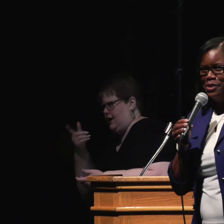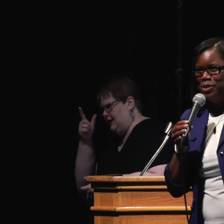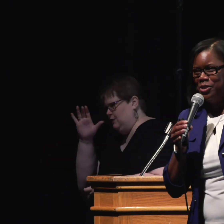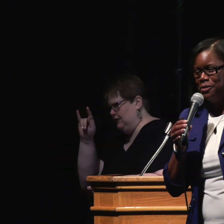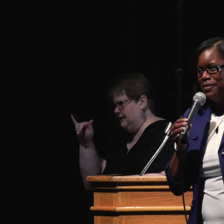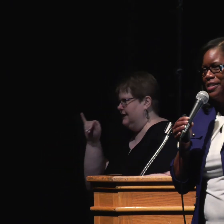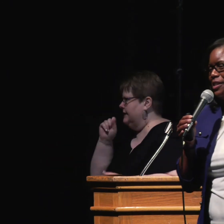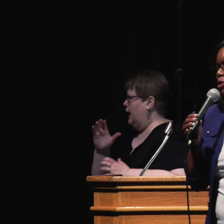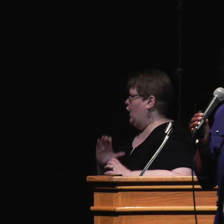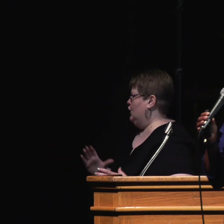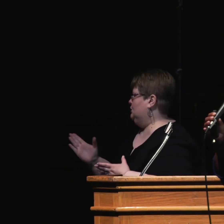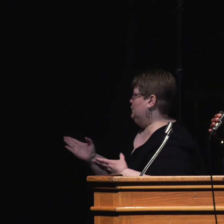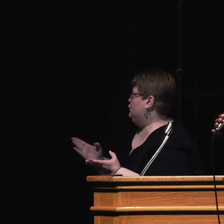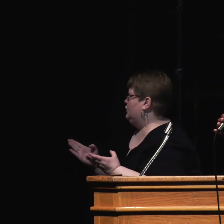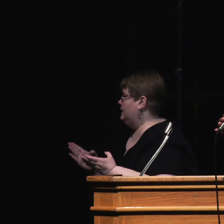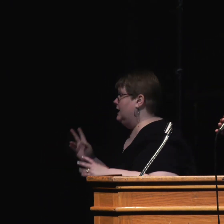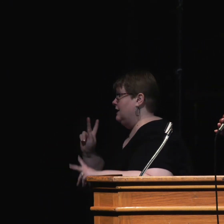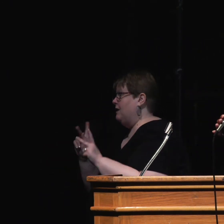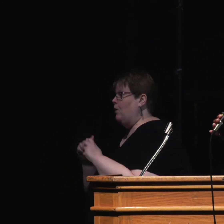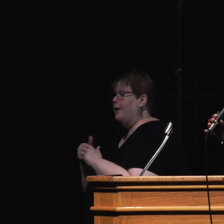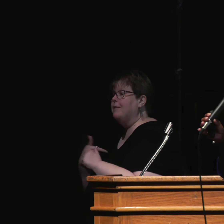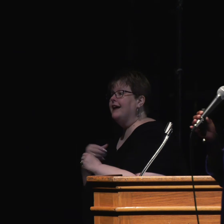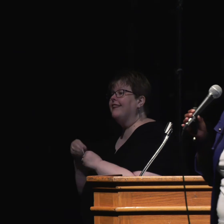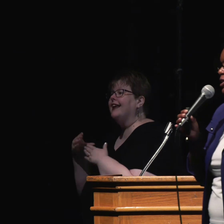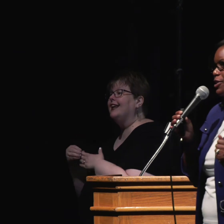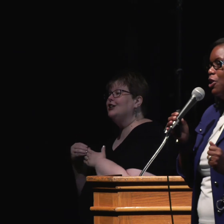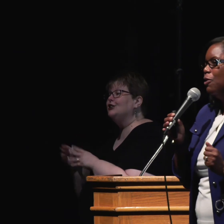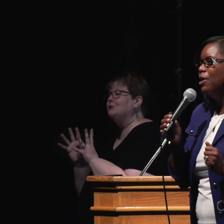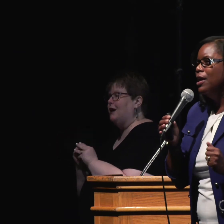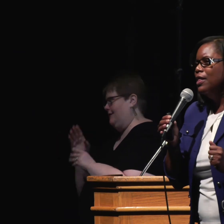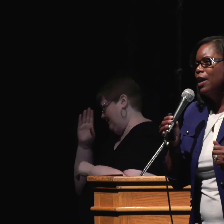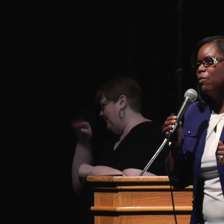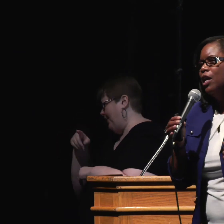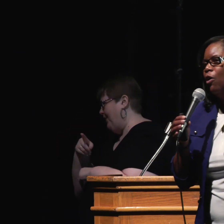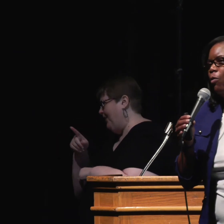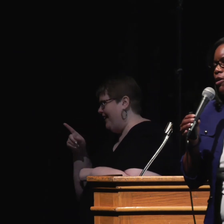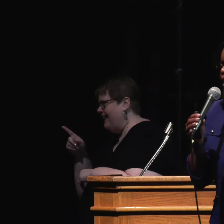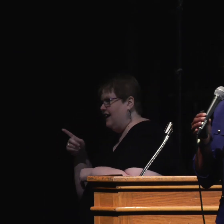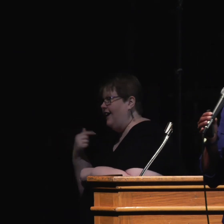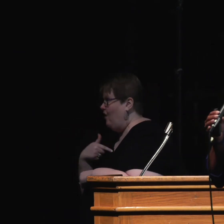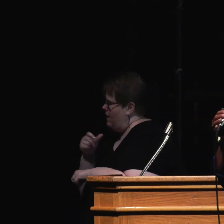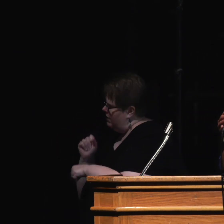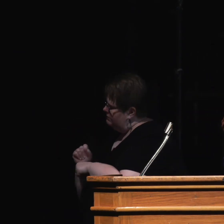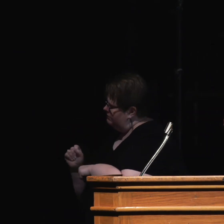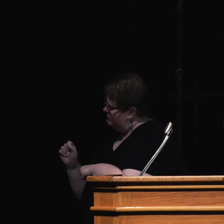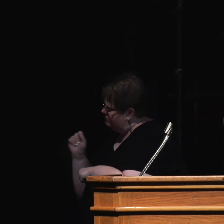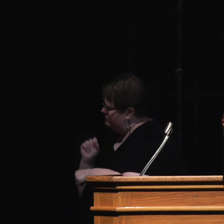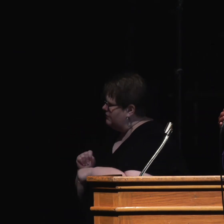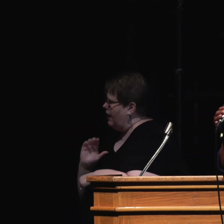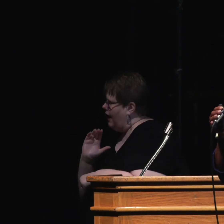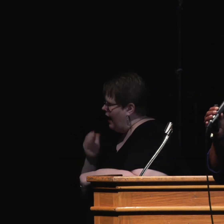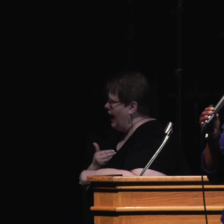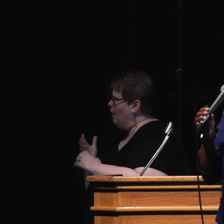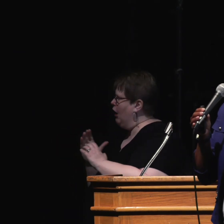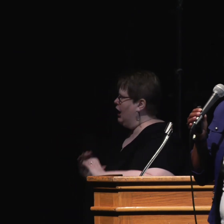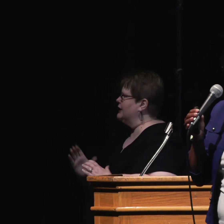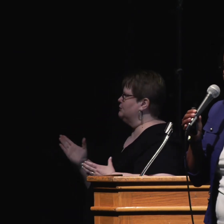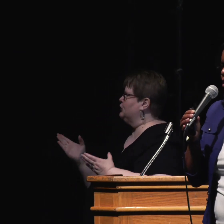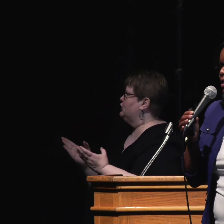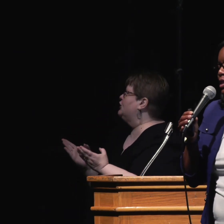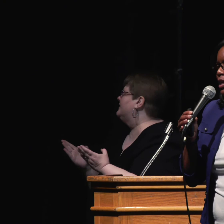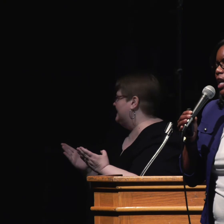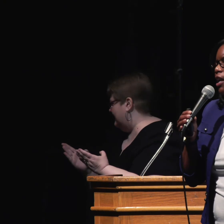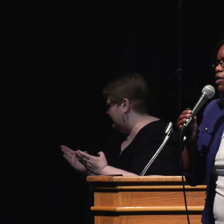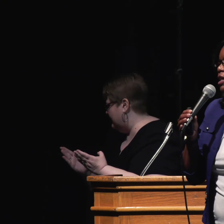is customer service. And those who were with me at our leadership conference know that we are working on our customer